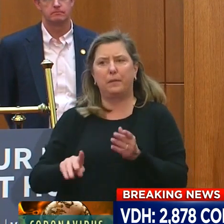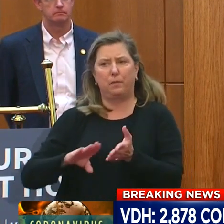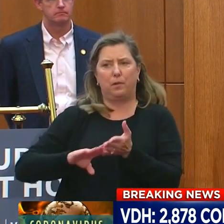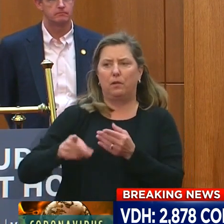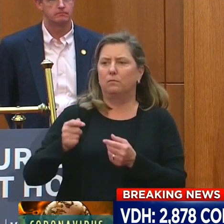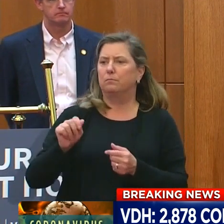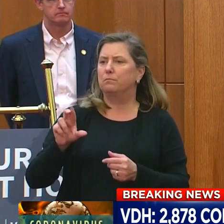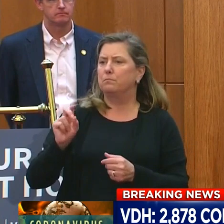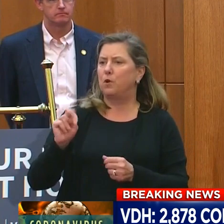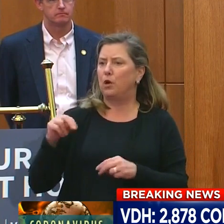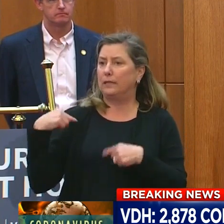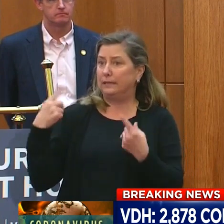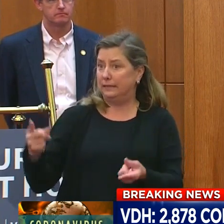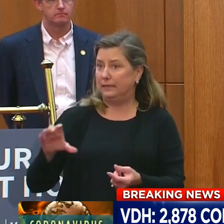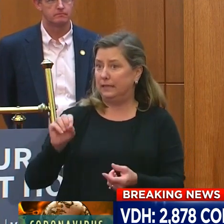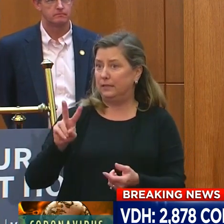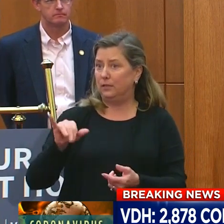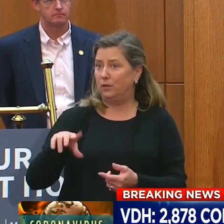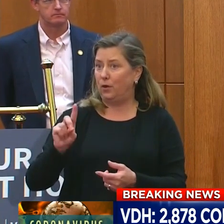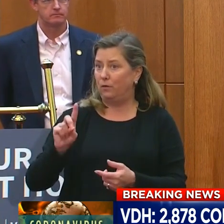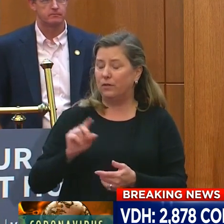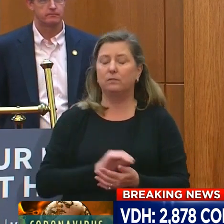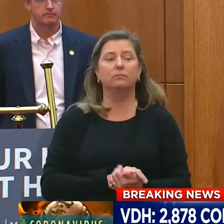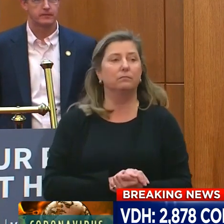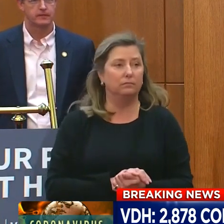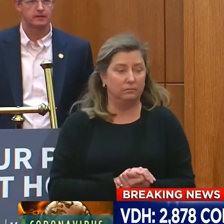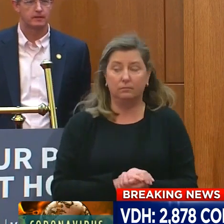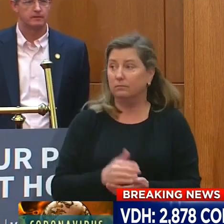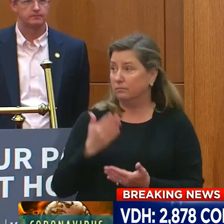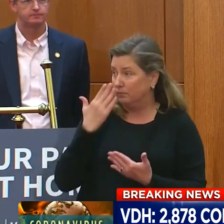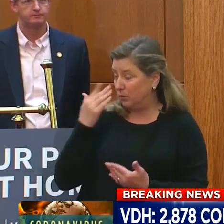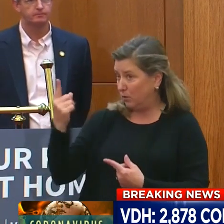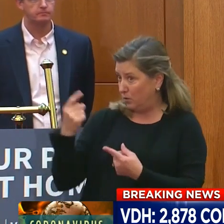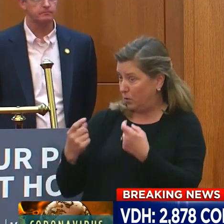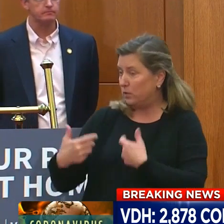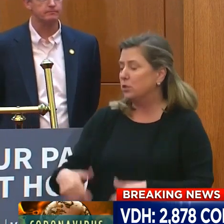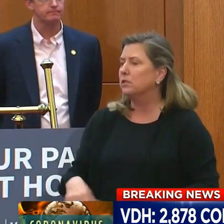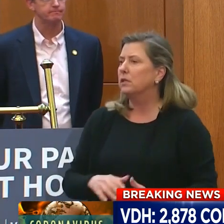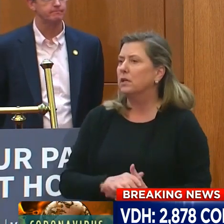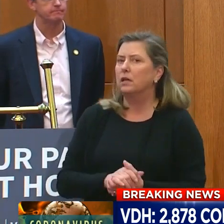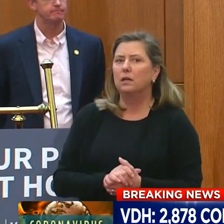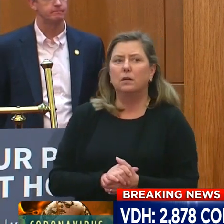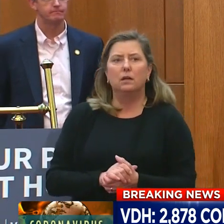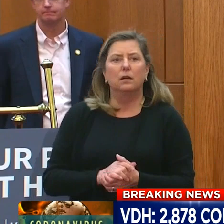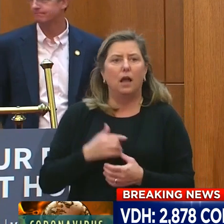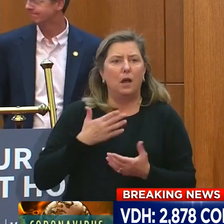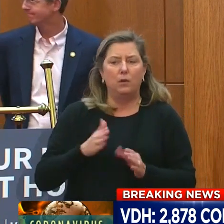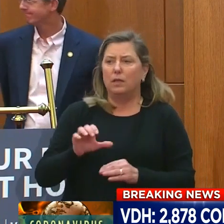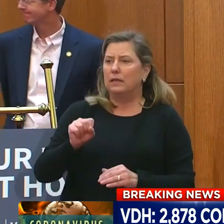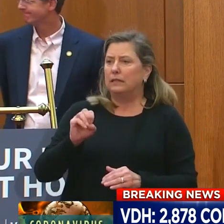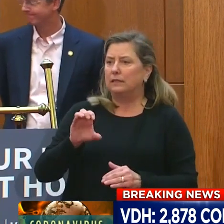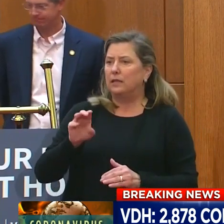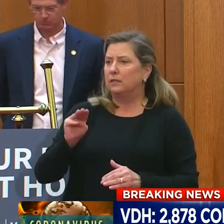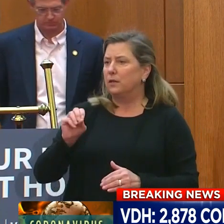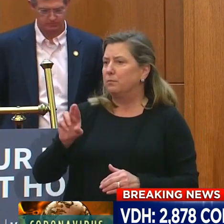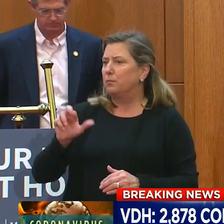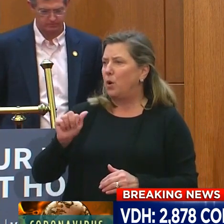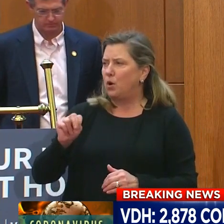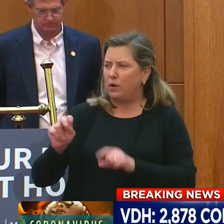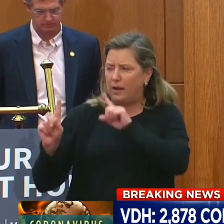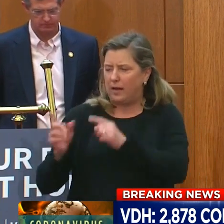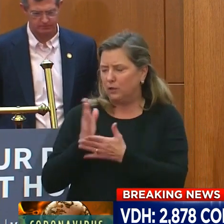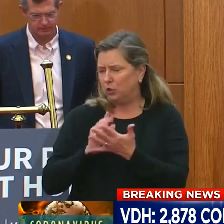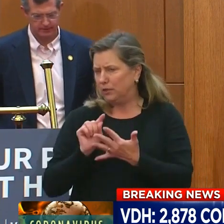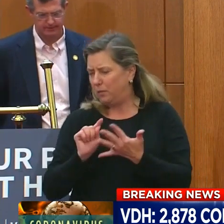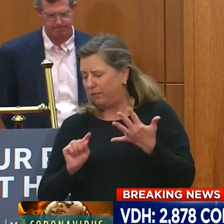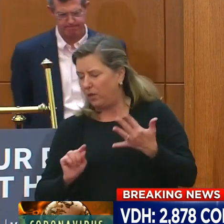hit? I appreciate the questions. I'm going to let Secretary Moran handle some of it,